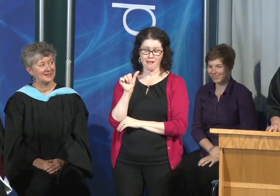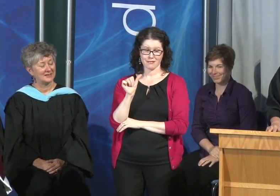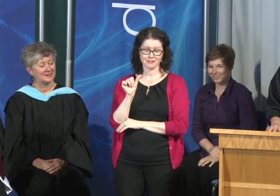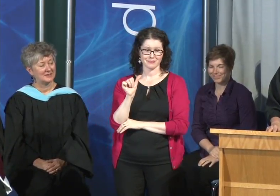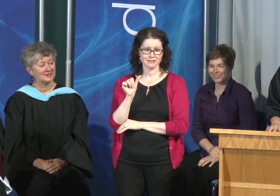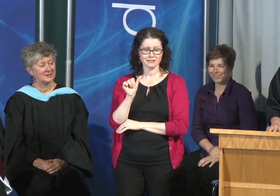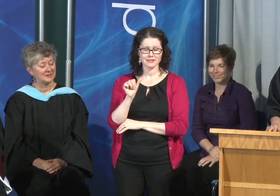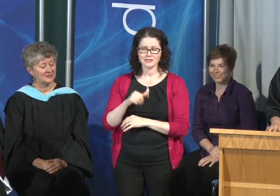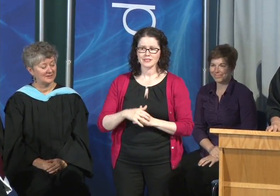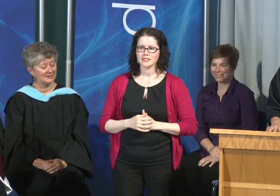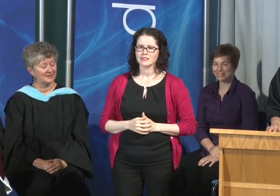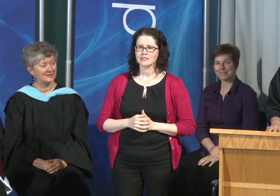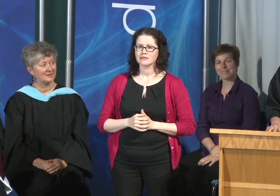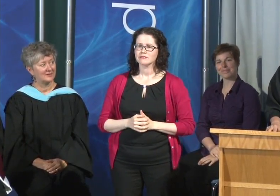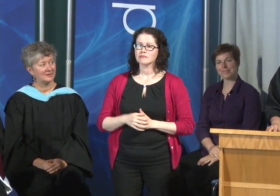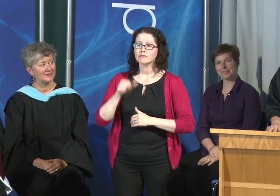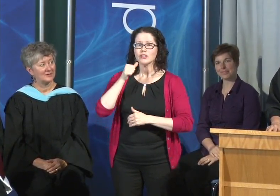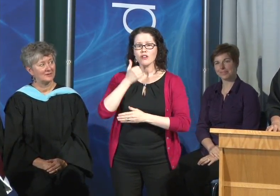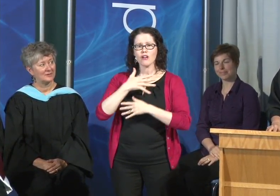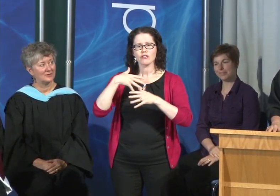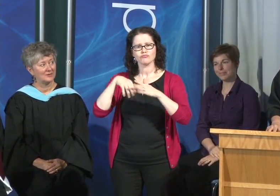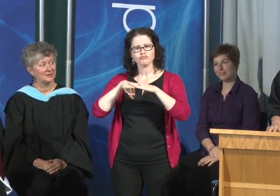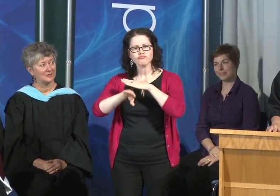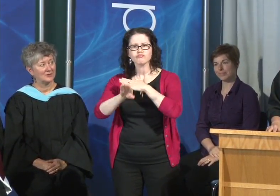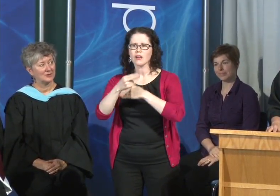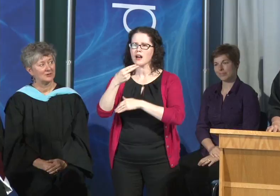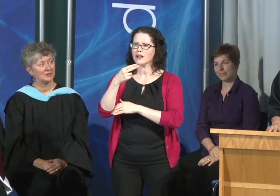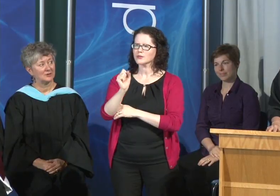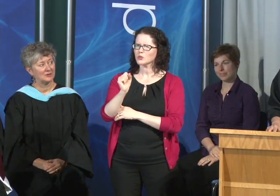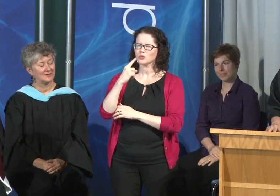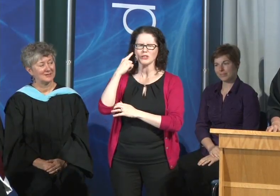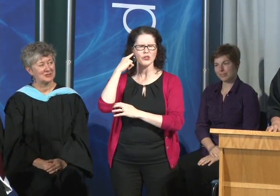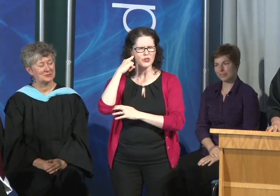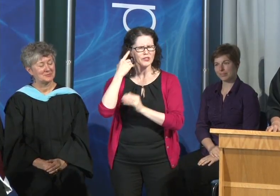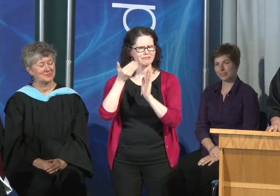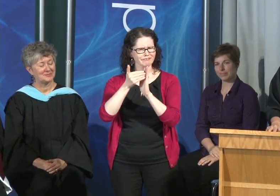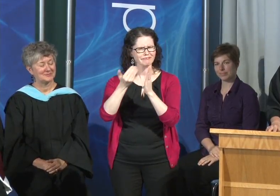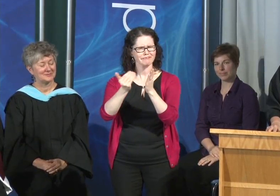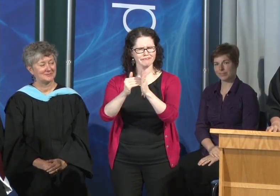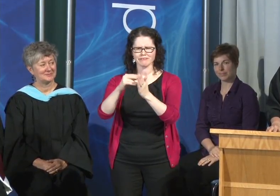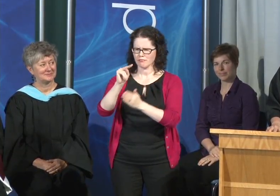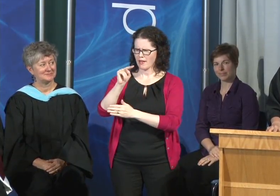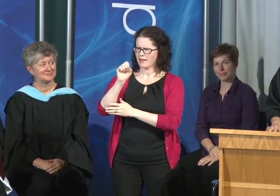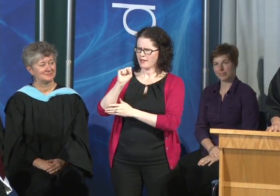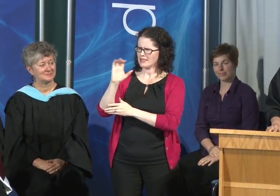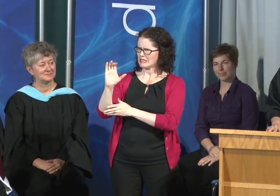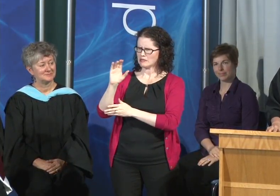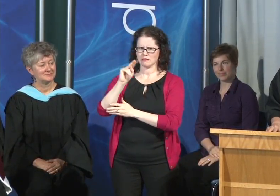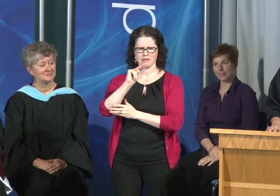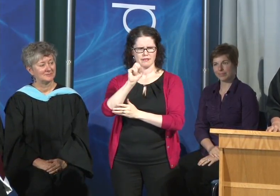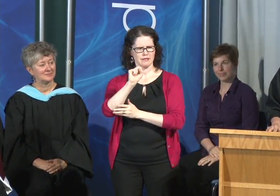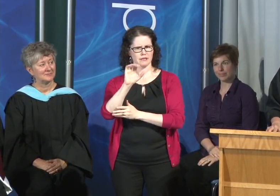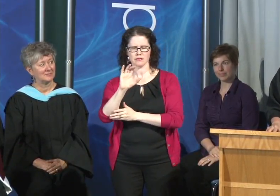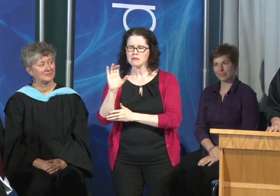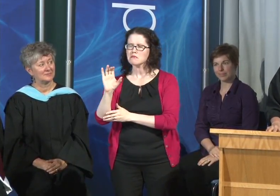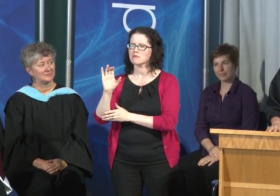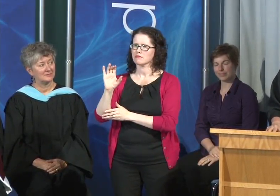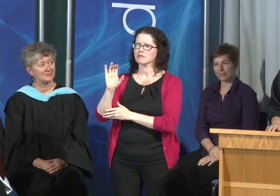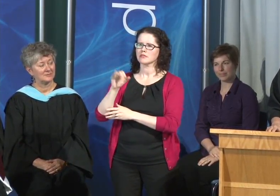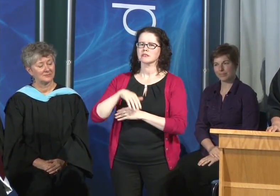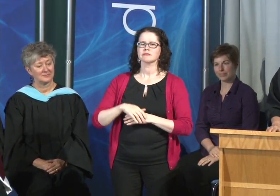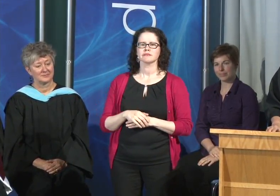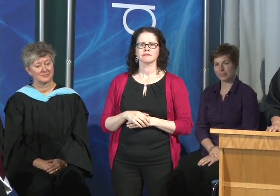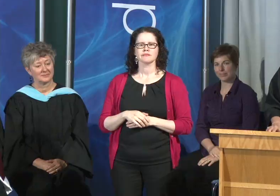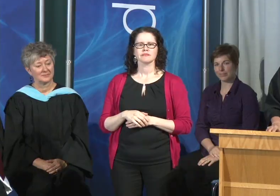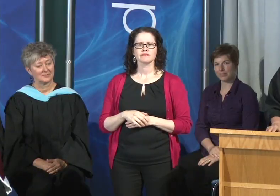our daughters started high school here, we heard a lot about the Nova Scotia Community College. By the end of her graduating year, our daughter Shannon, down